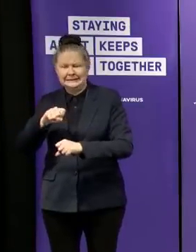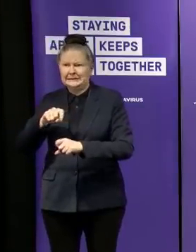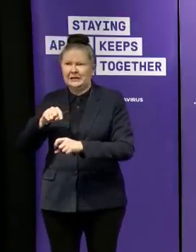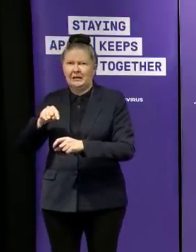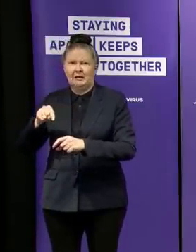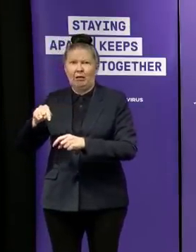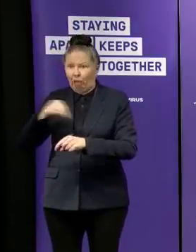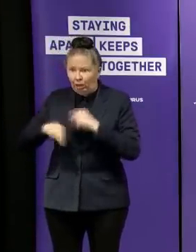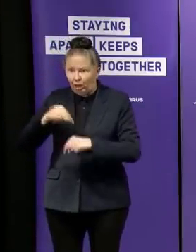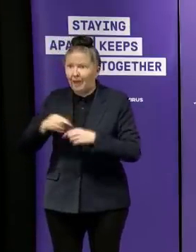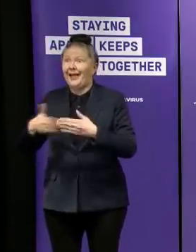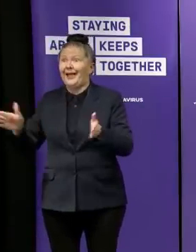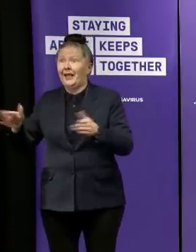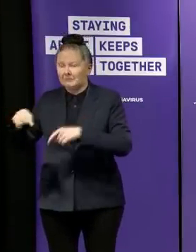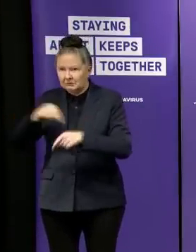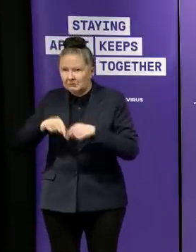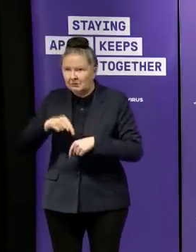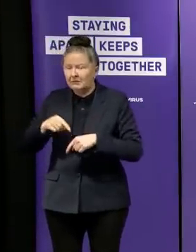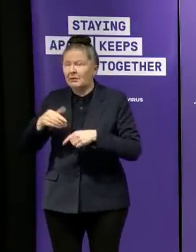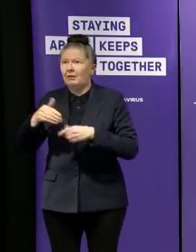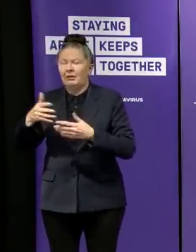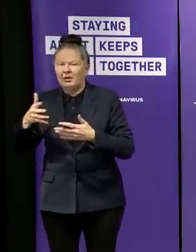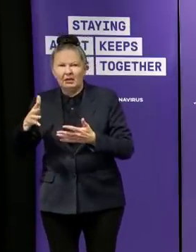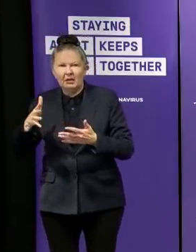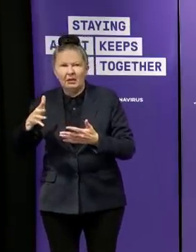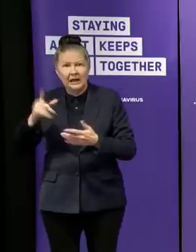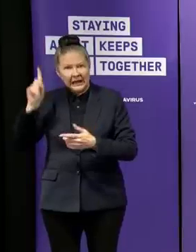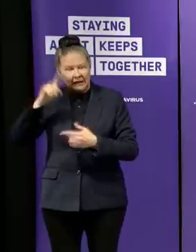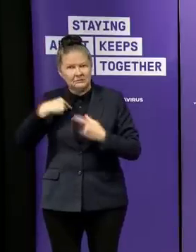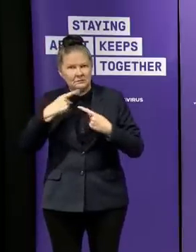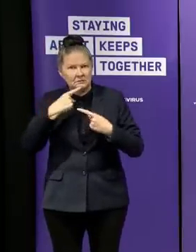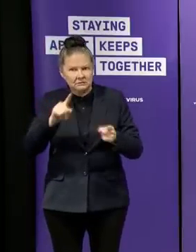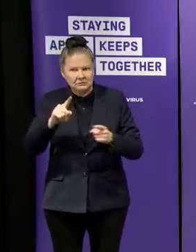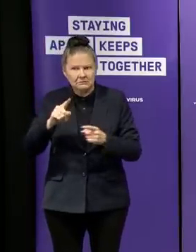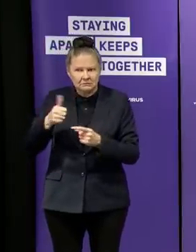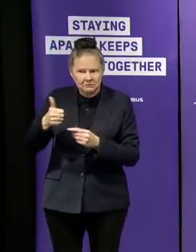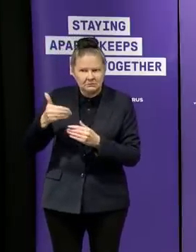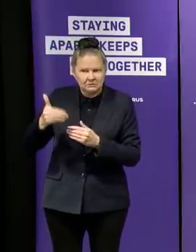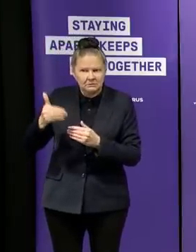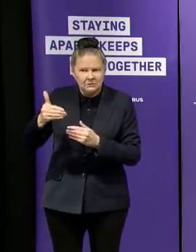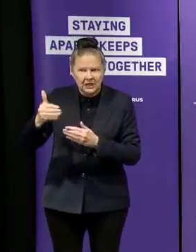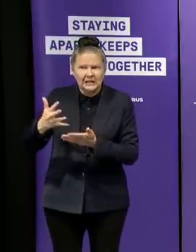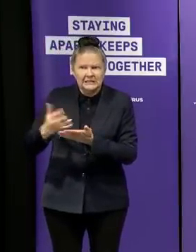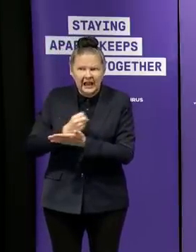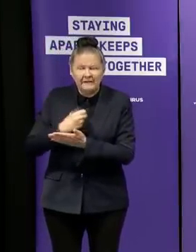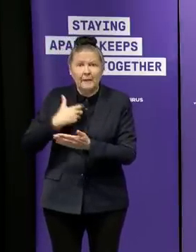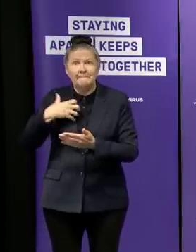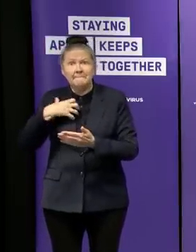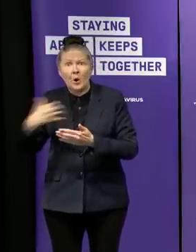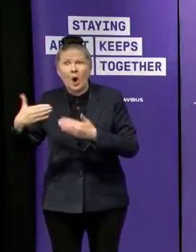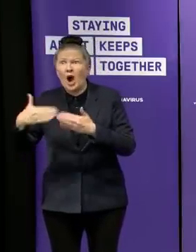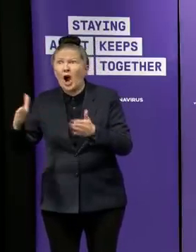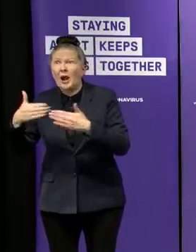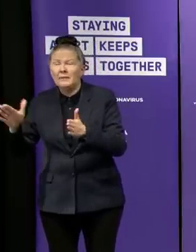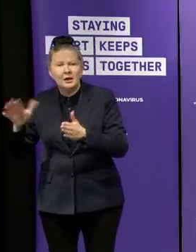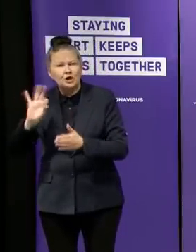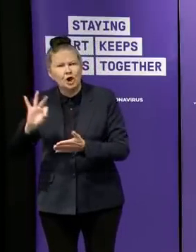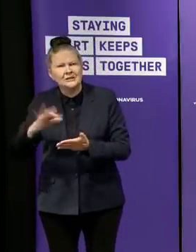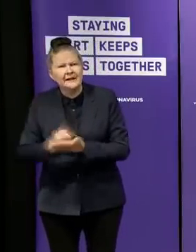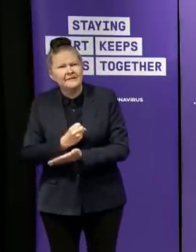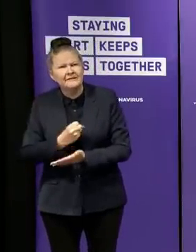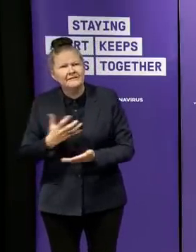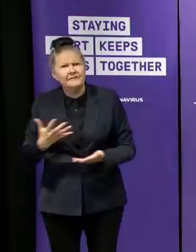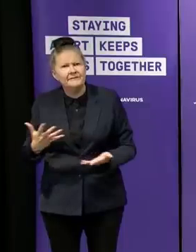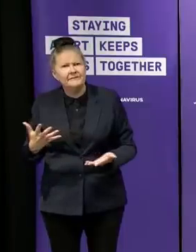making these announcements today, because they're safe. To go further than we've announced today is not safe. And to every person in business